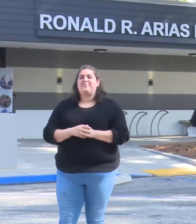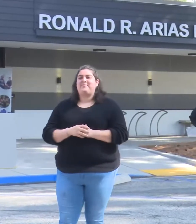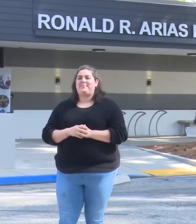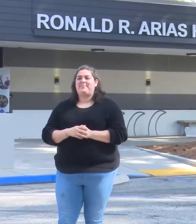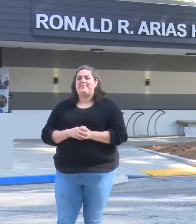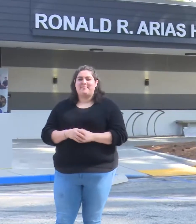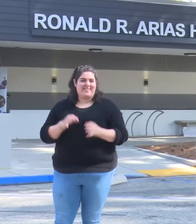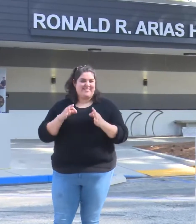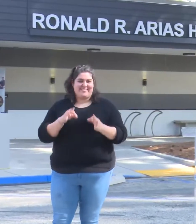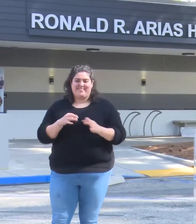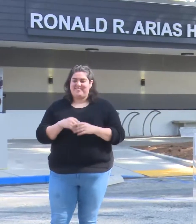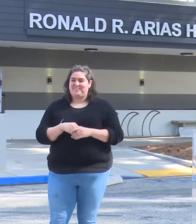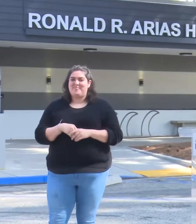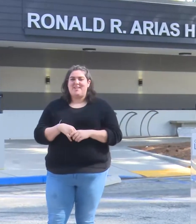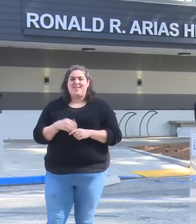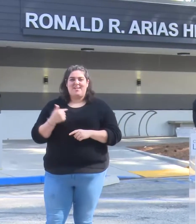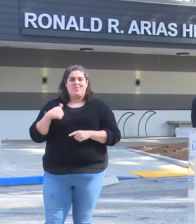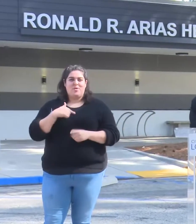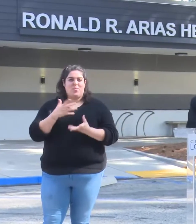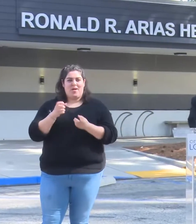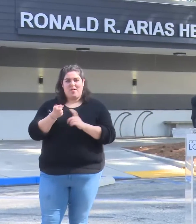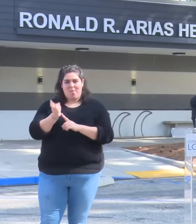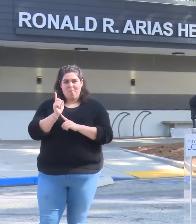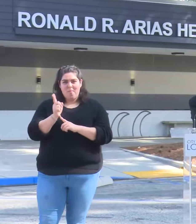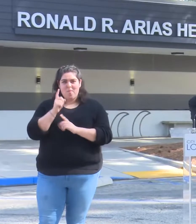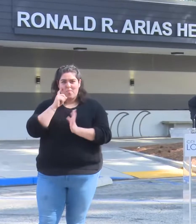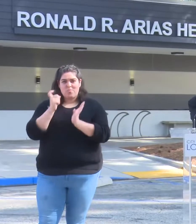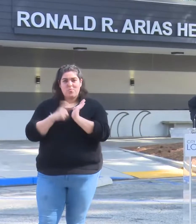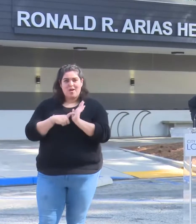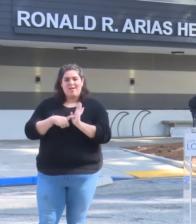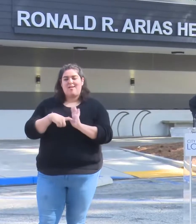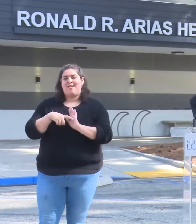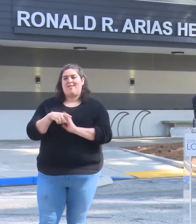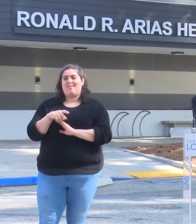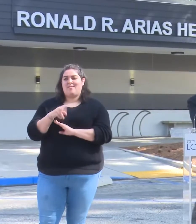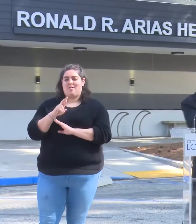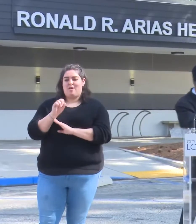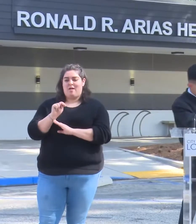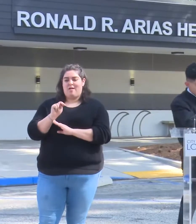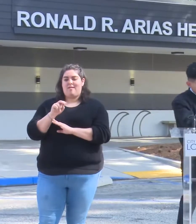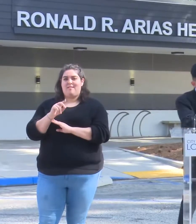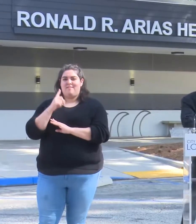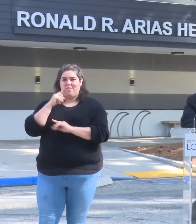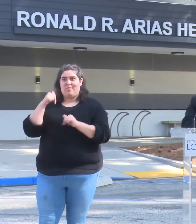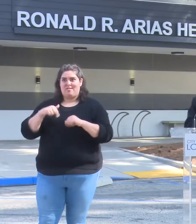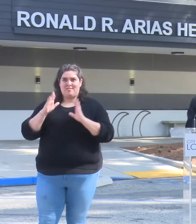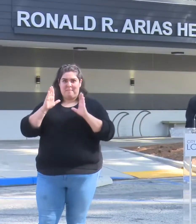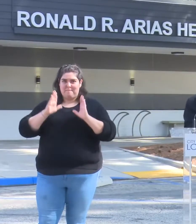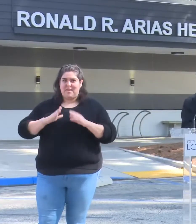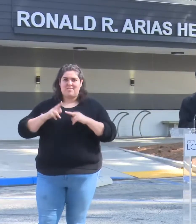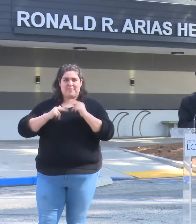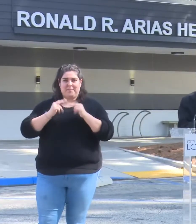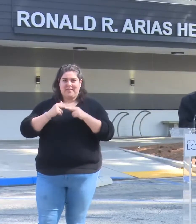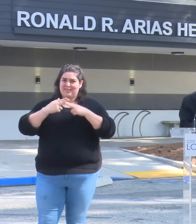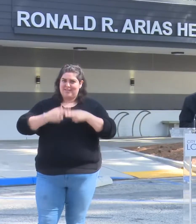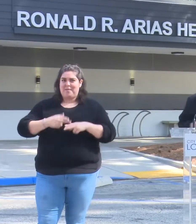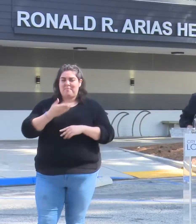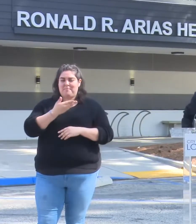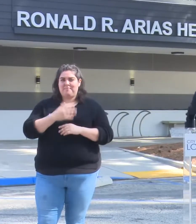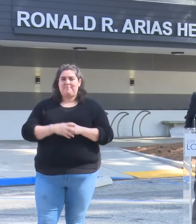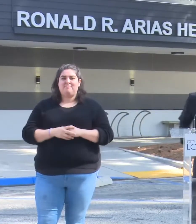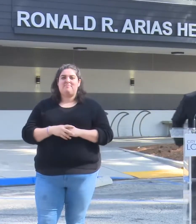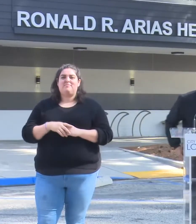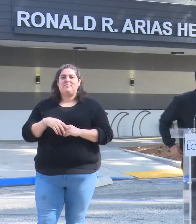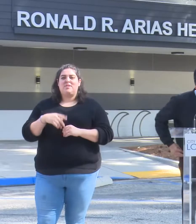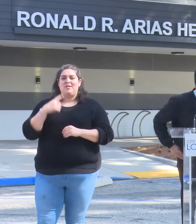Absolutely. So we just wanted to take a moment, of course, to recognize Mr. Arias on behalf of this incredible naming. So I wanted to read some words from the member. On